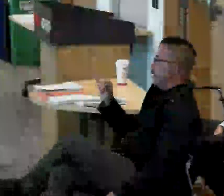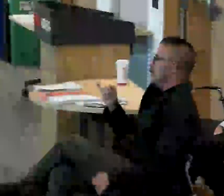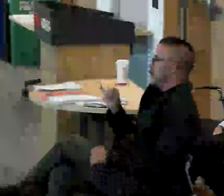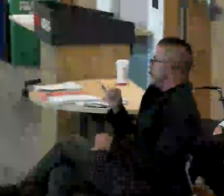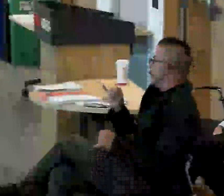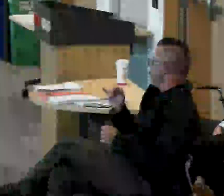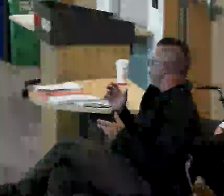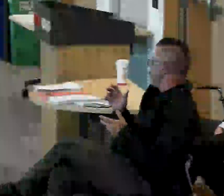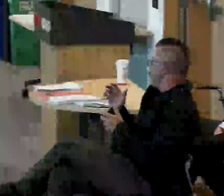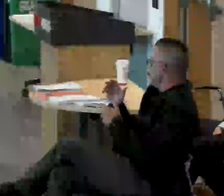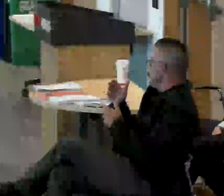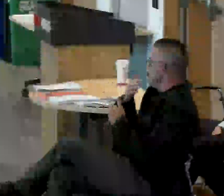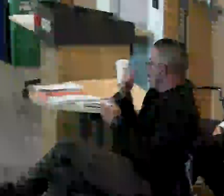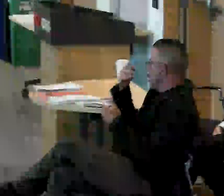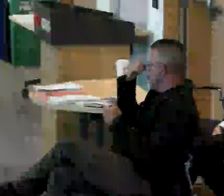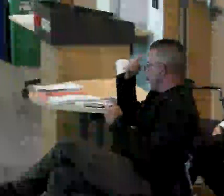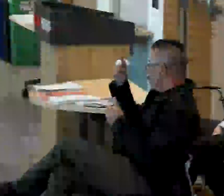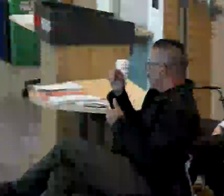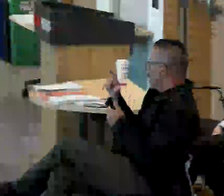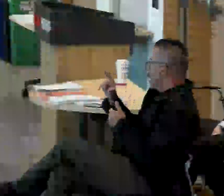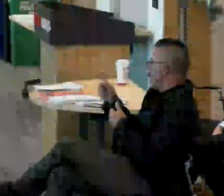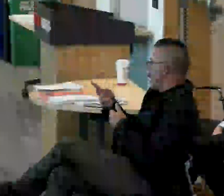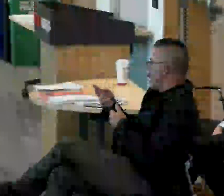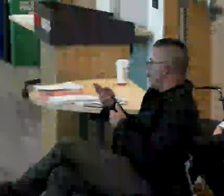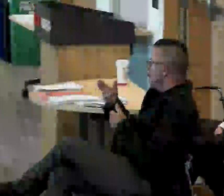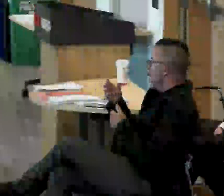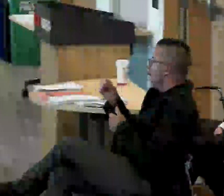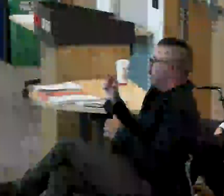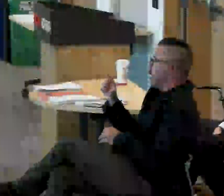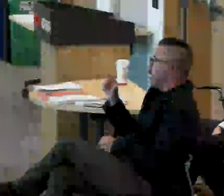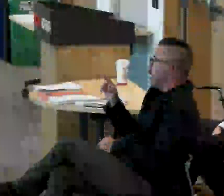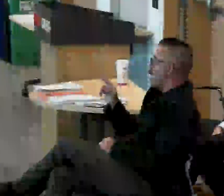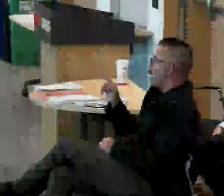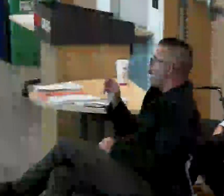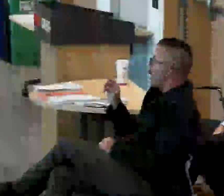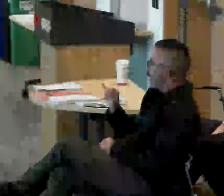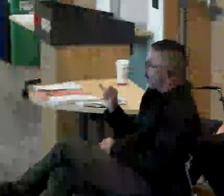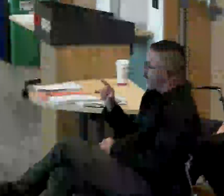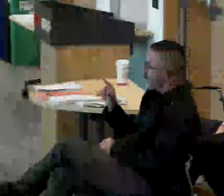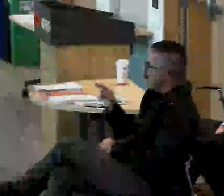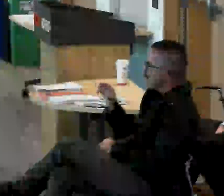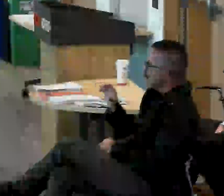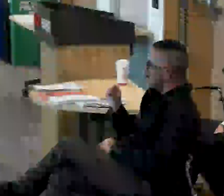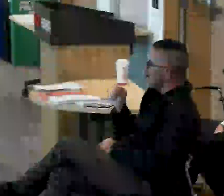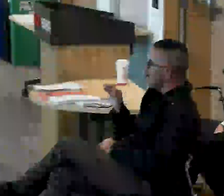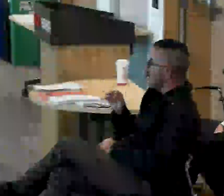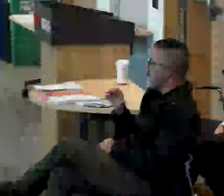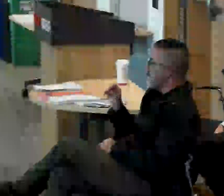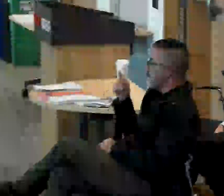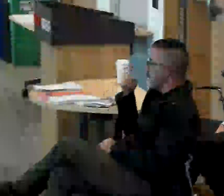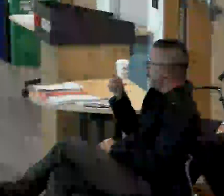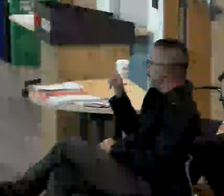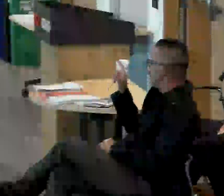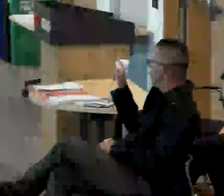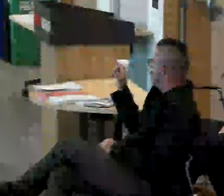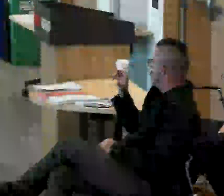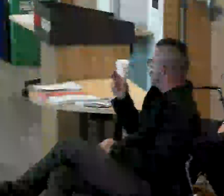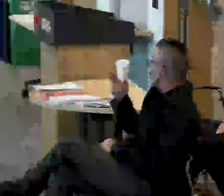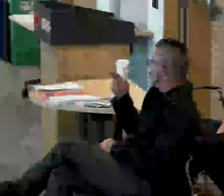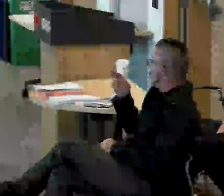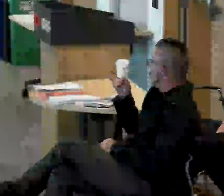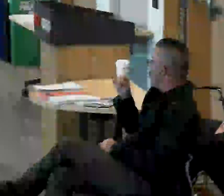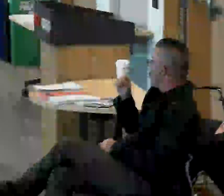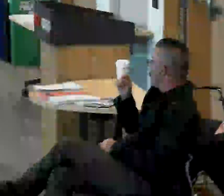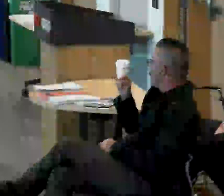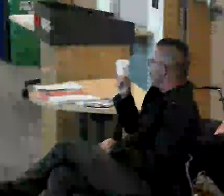LightHouse and ILRCSF, and for Christina for showing up today. You know, Christina,